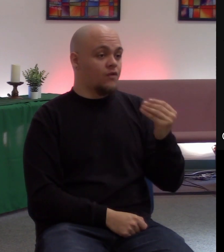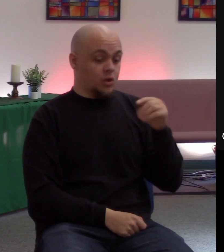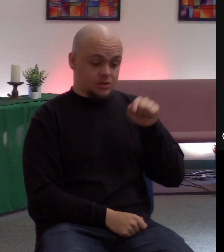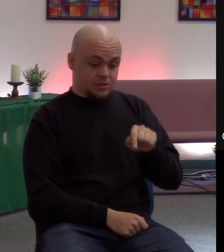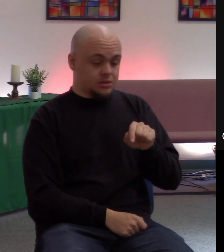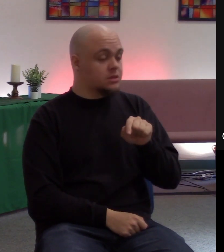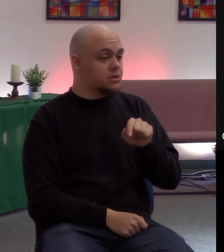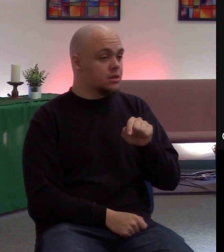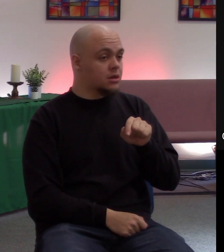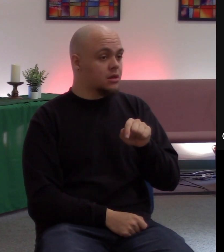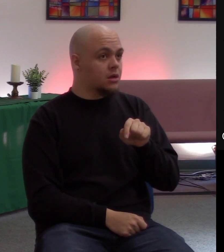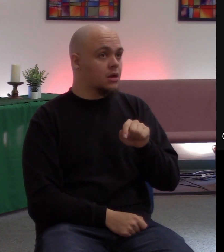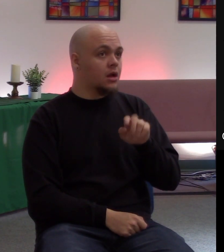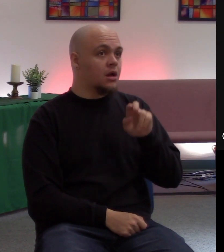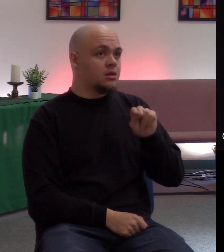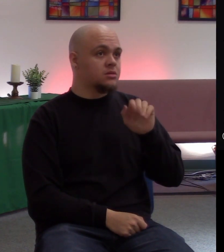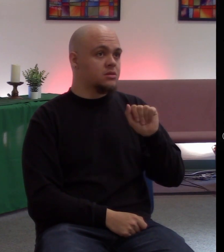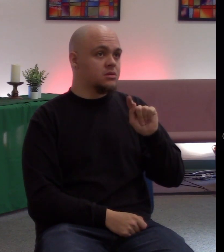Natasha Zakinova